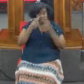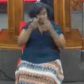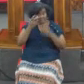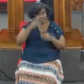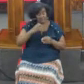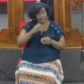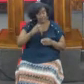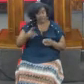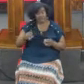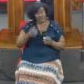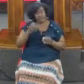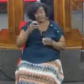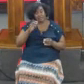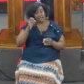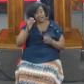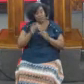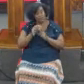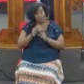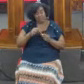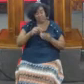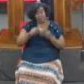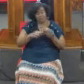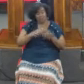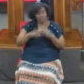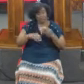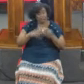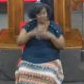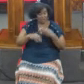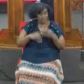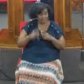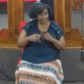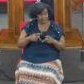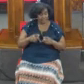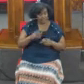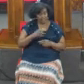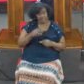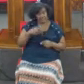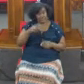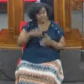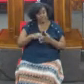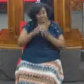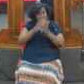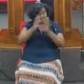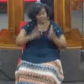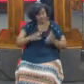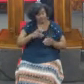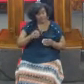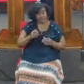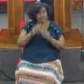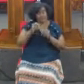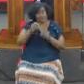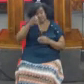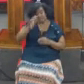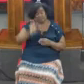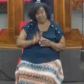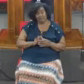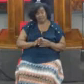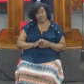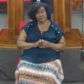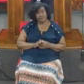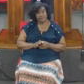proverb and a byword among all nations? He said, and this house which has high shall be a stock, my God. Yep. You see